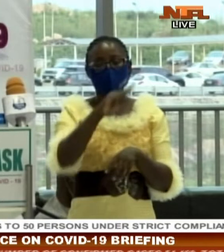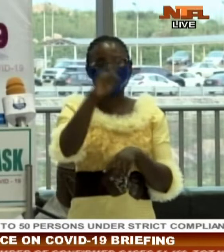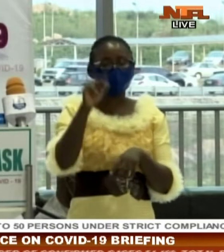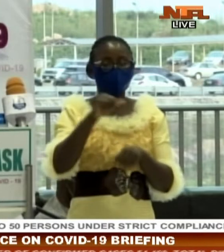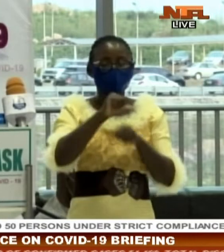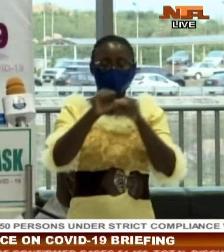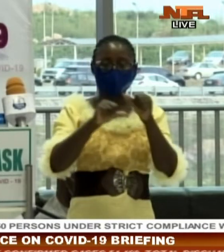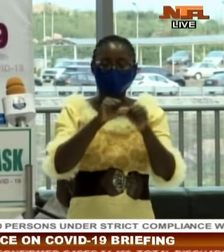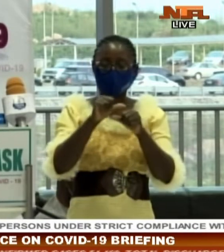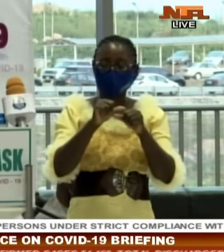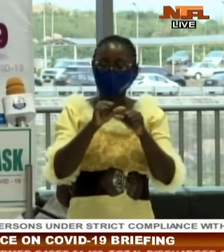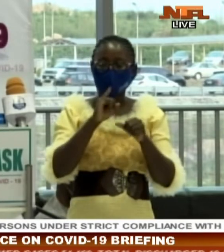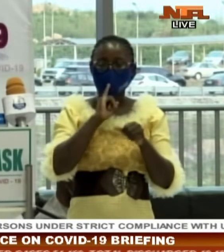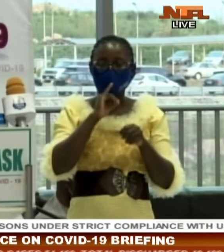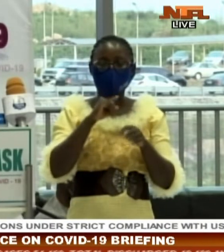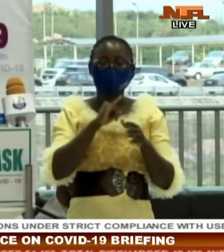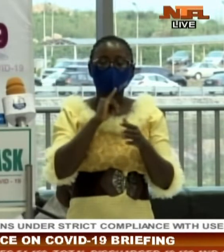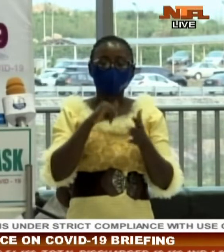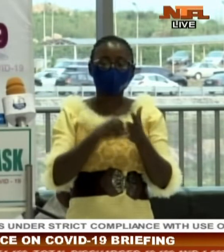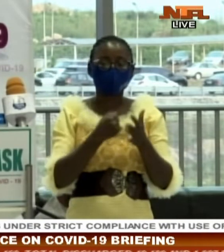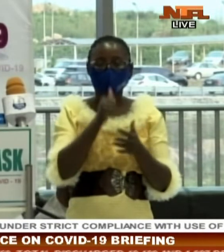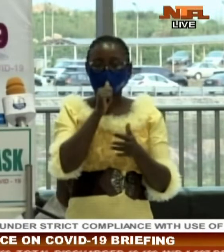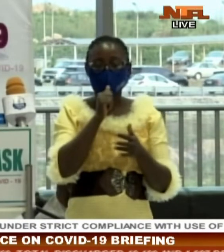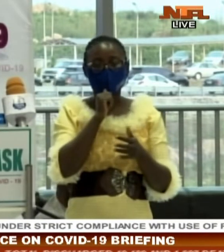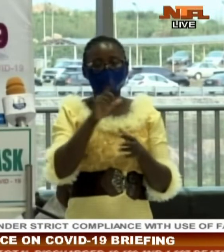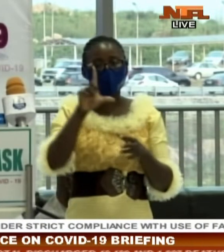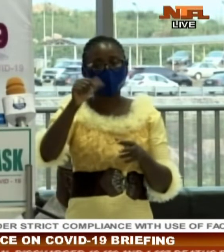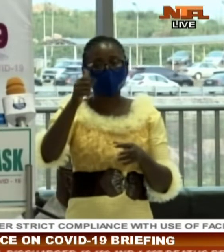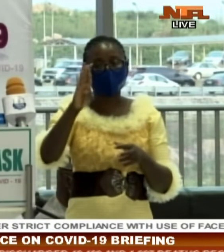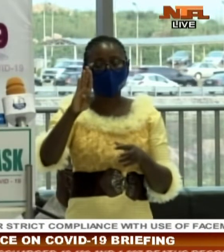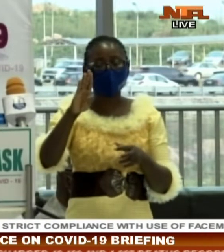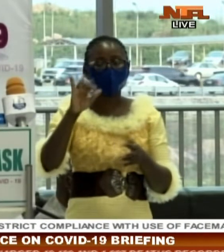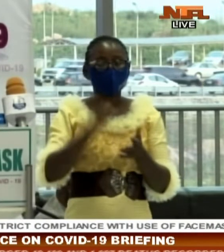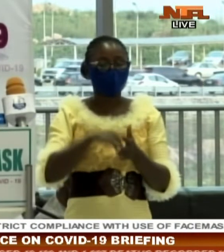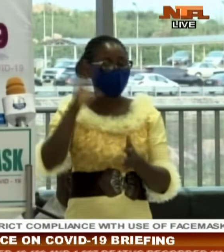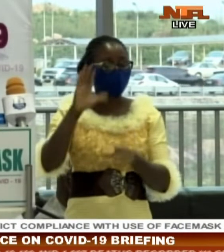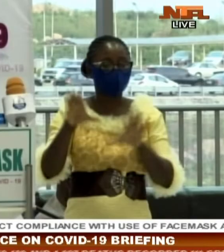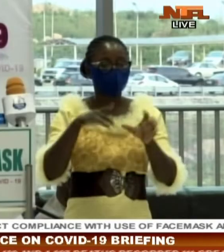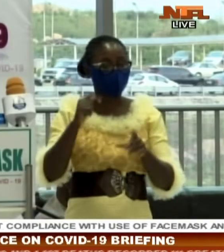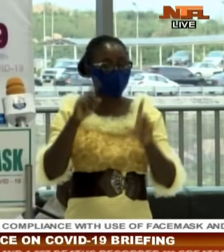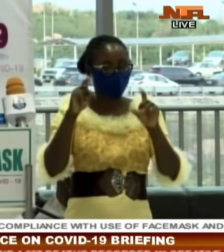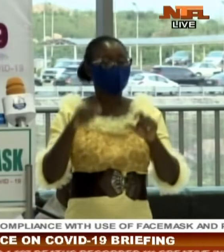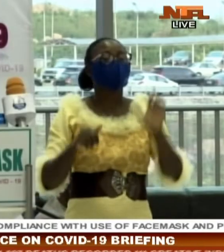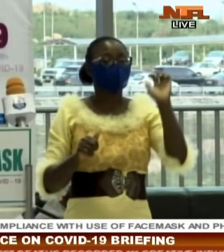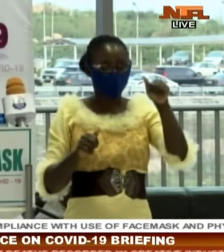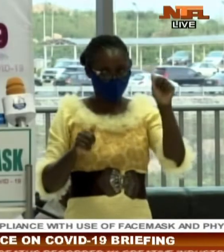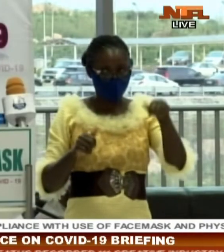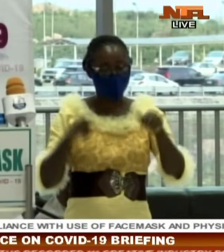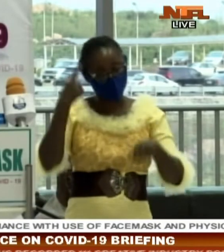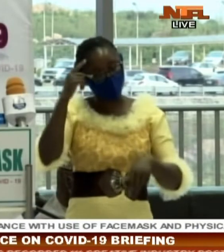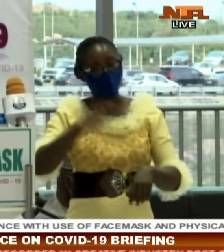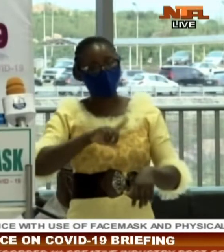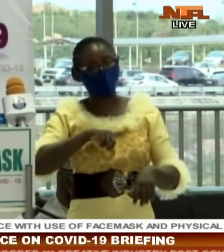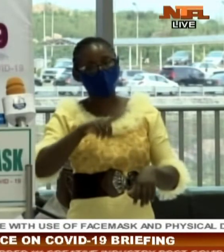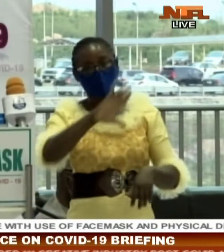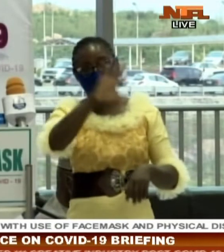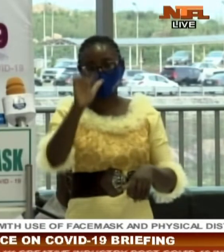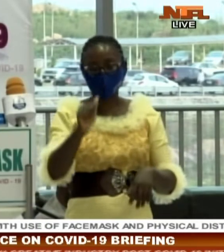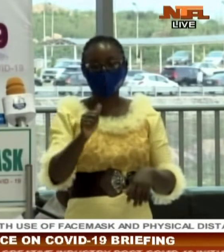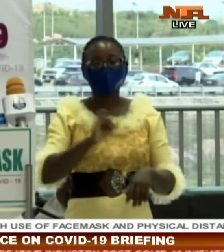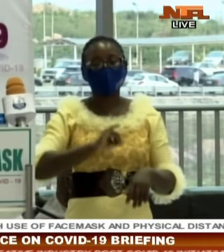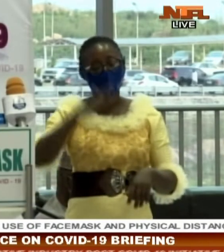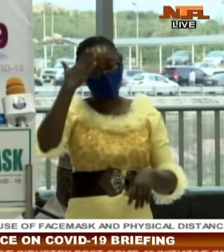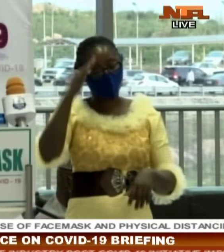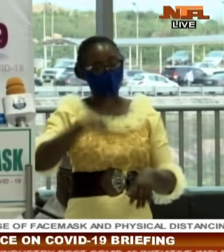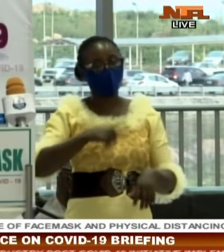about, is it just the private labs that will do the test? Yes, certainly for Abuja. I know Lagos already have a portal, and I